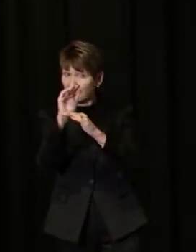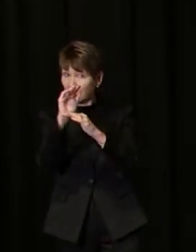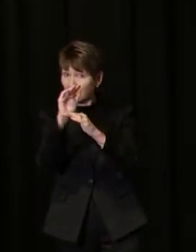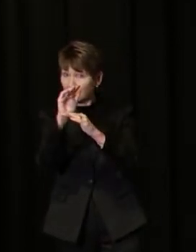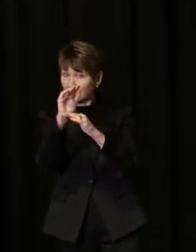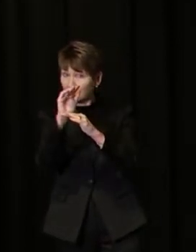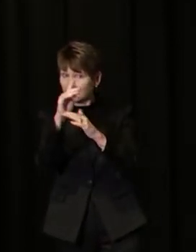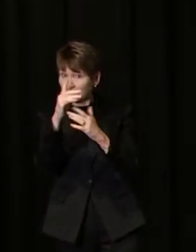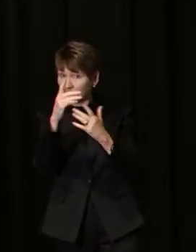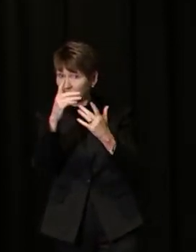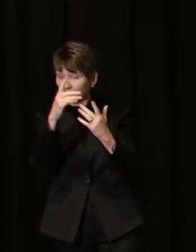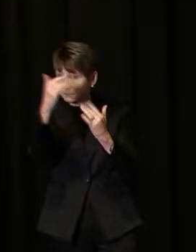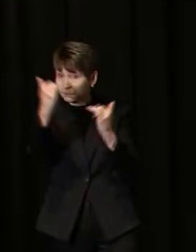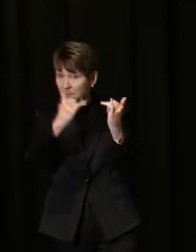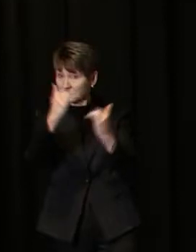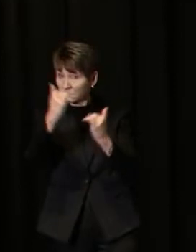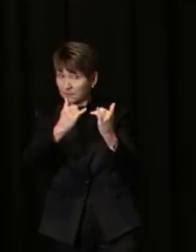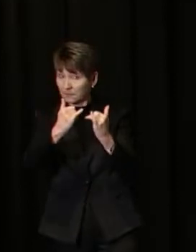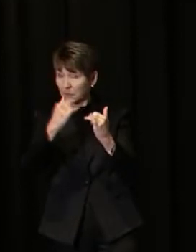How likely do